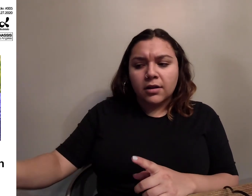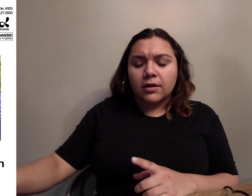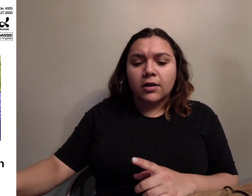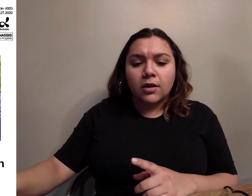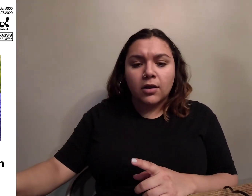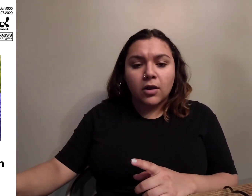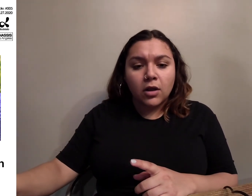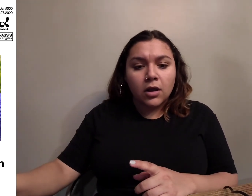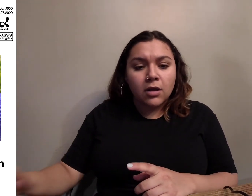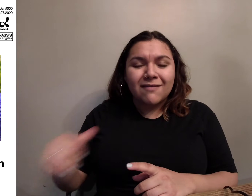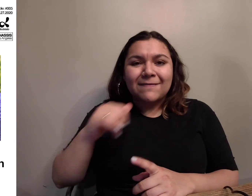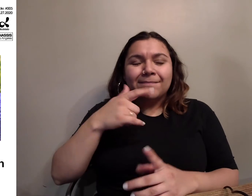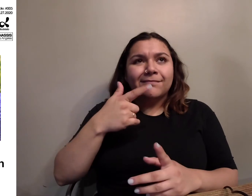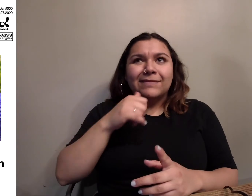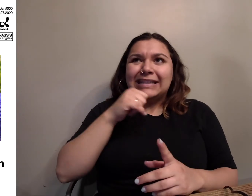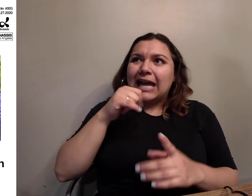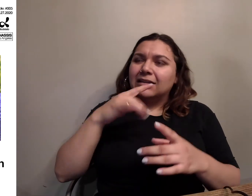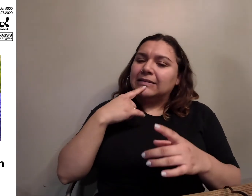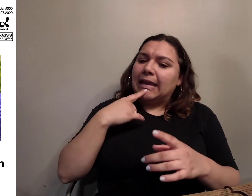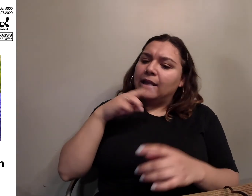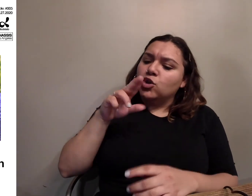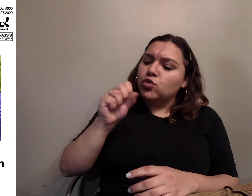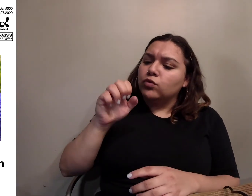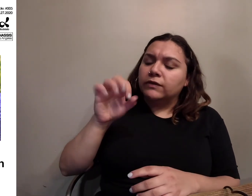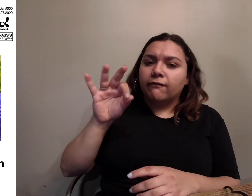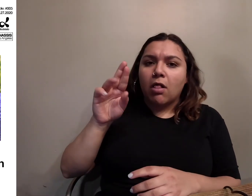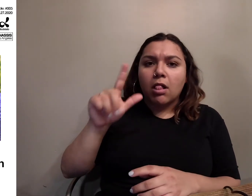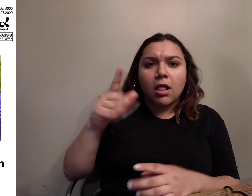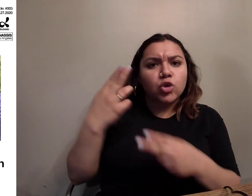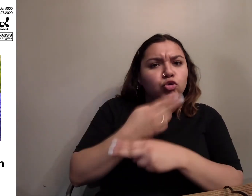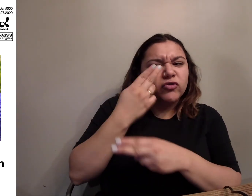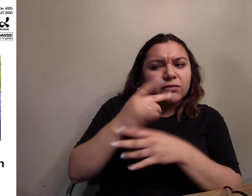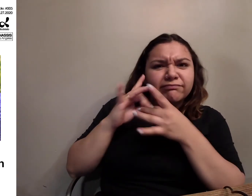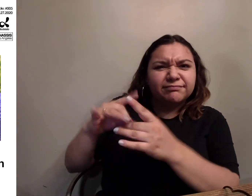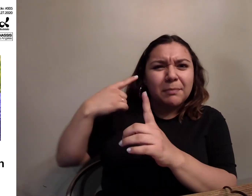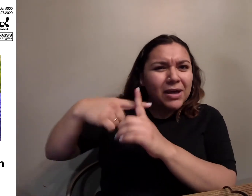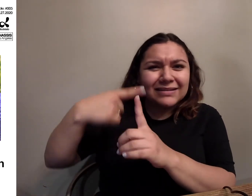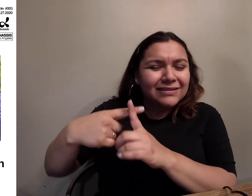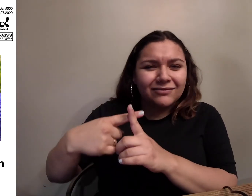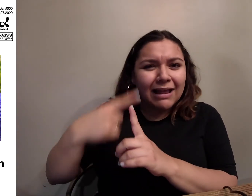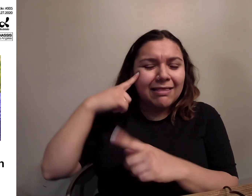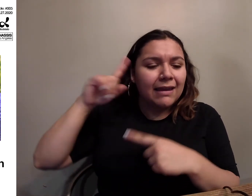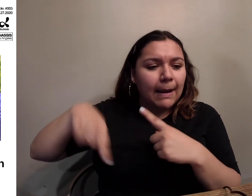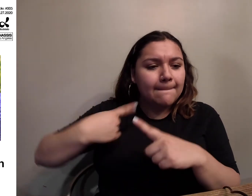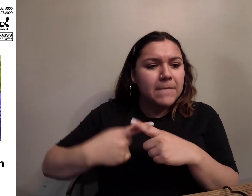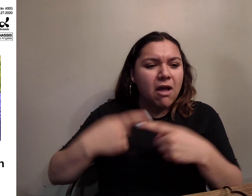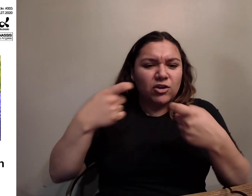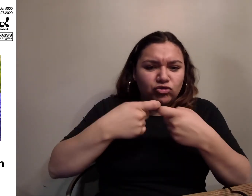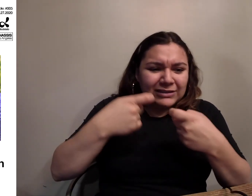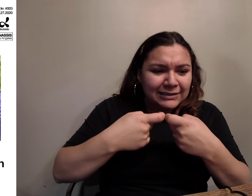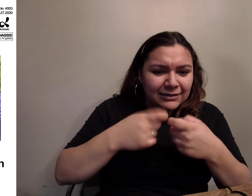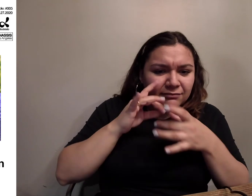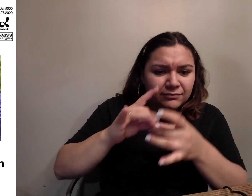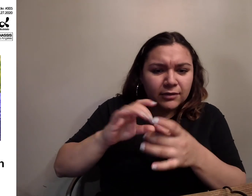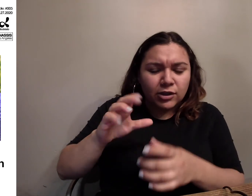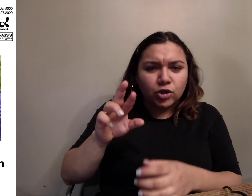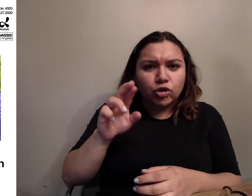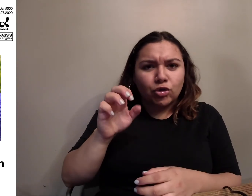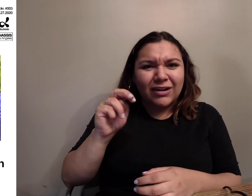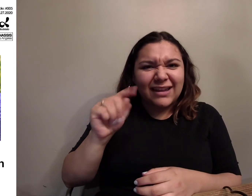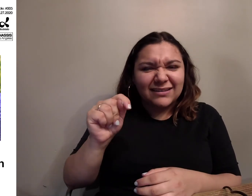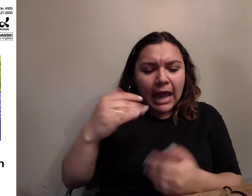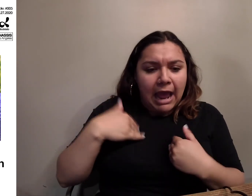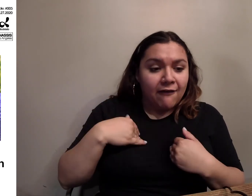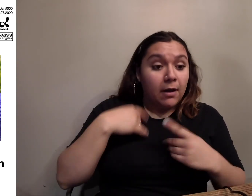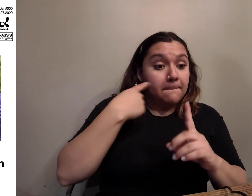to positive, because I think of electricity and current and the role of the positive, the negative, and